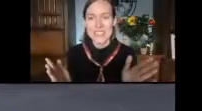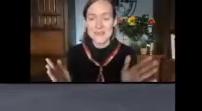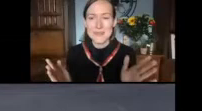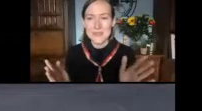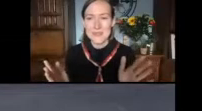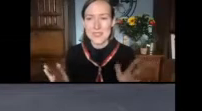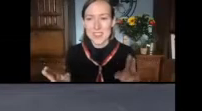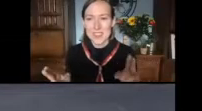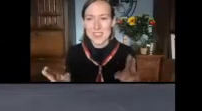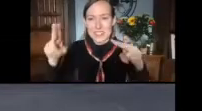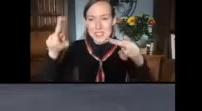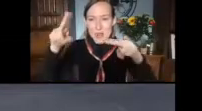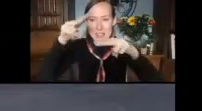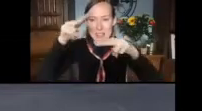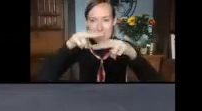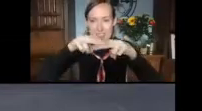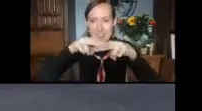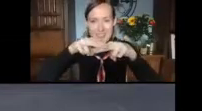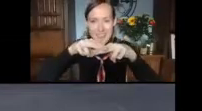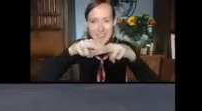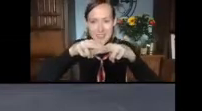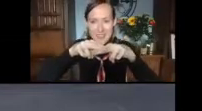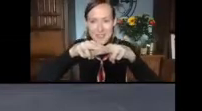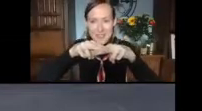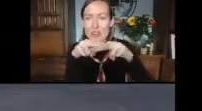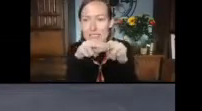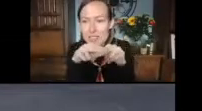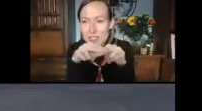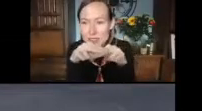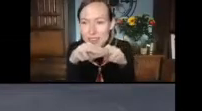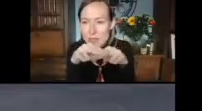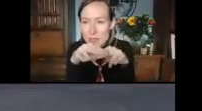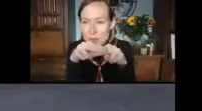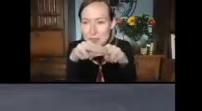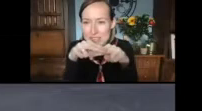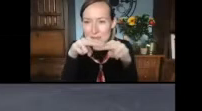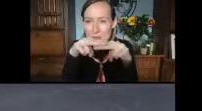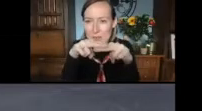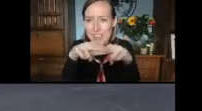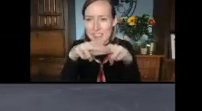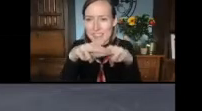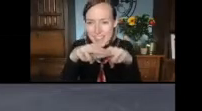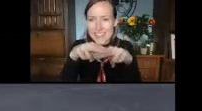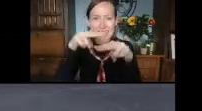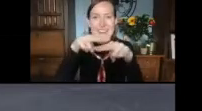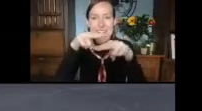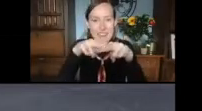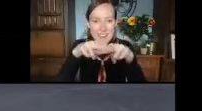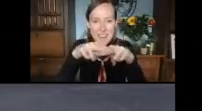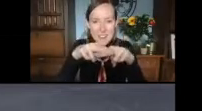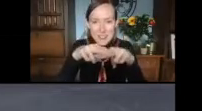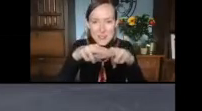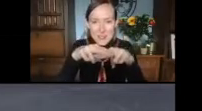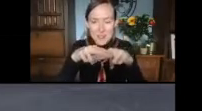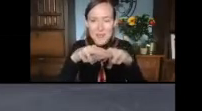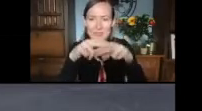Ready? So, F. Oh, I need to see you guys spell with me. Spell with me. Yes.